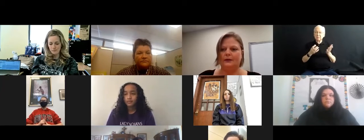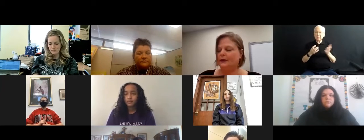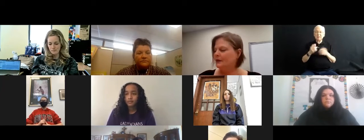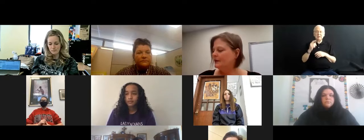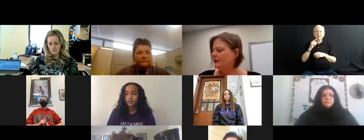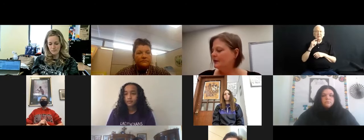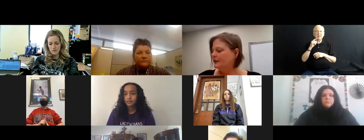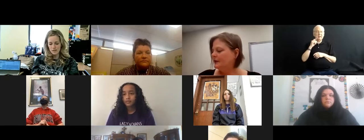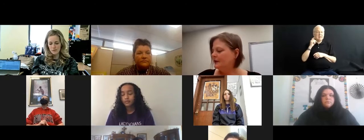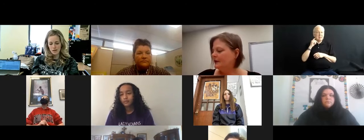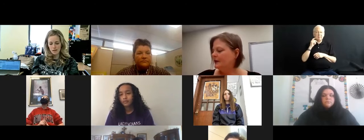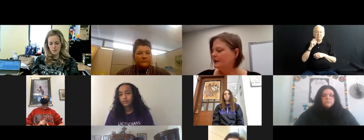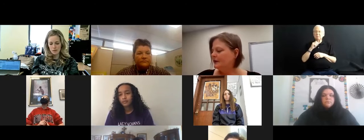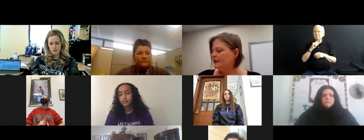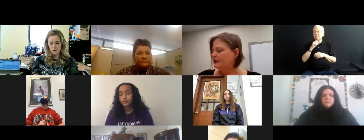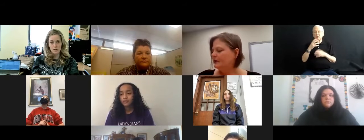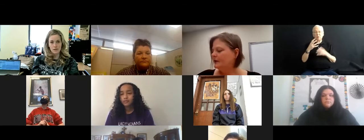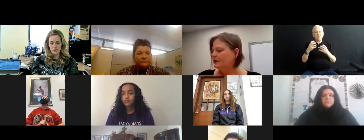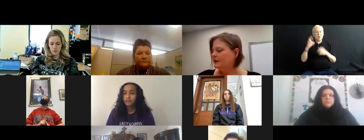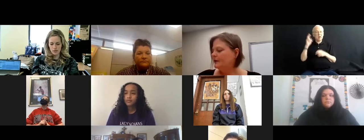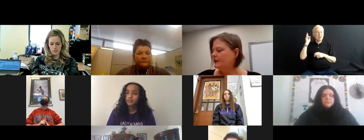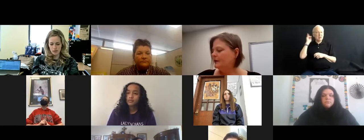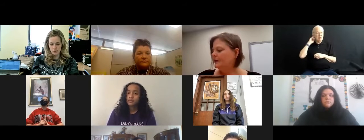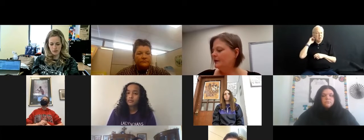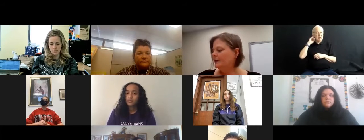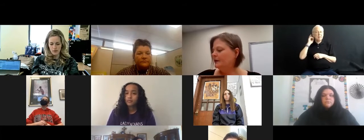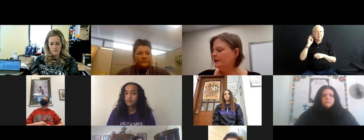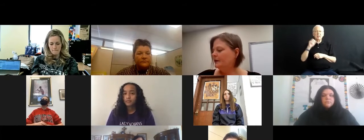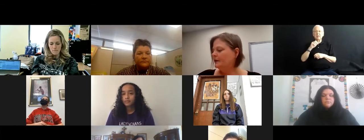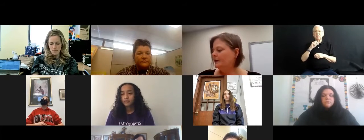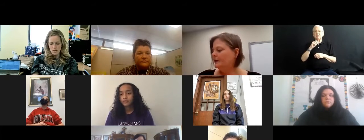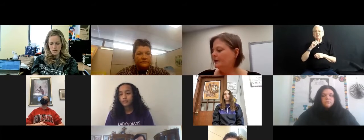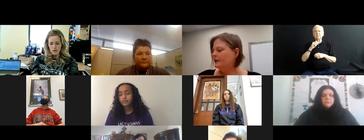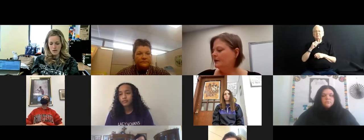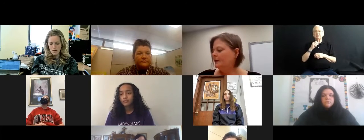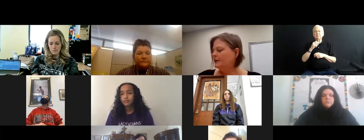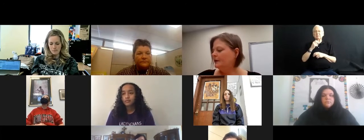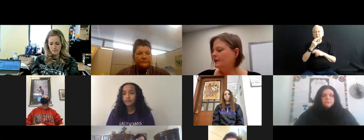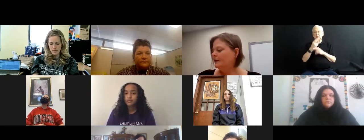implant. They use sign language, and they don't necessarily want to be cured.